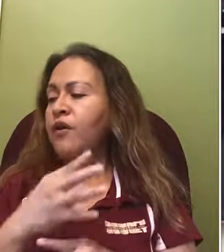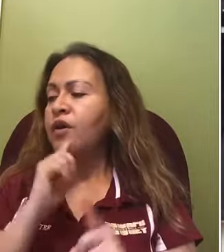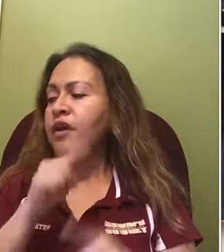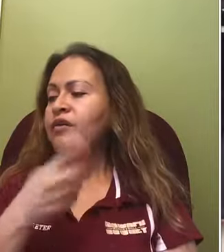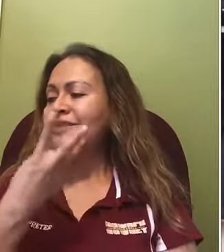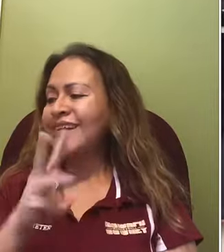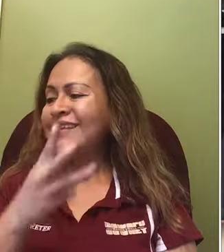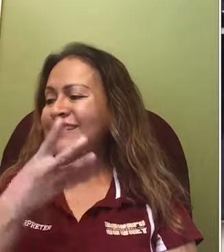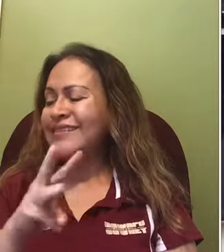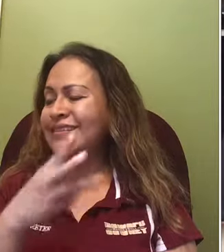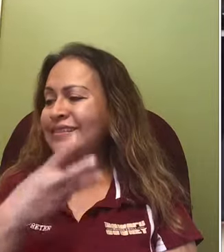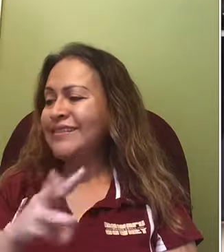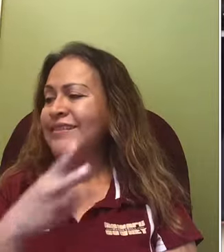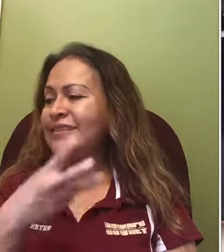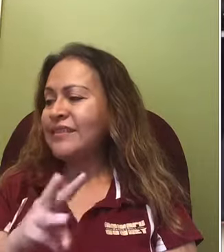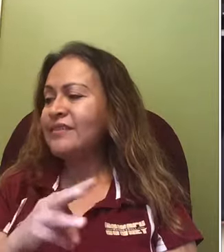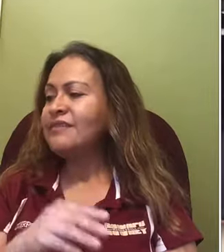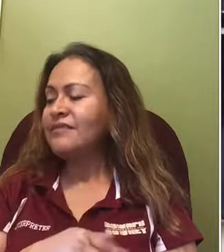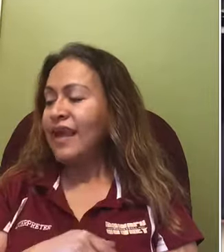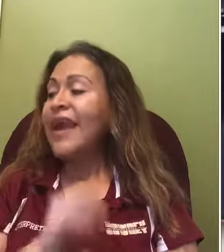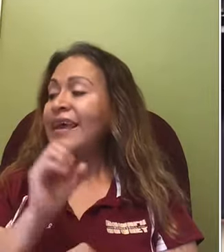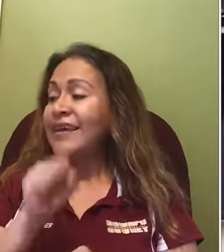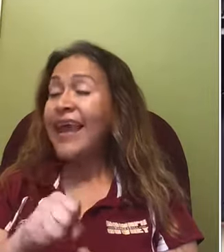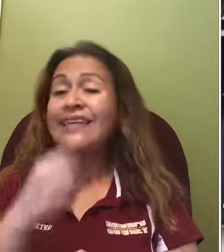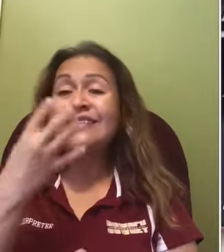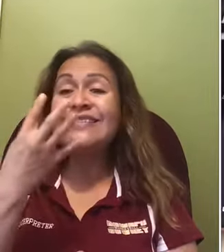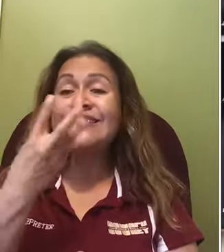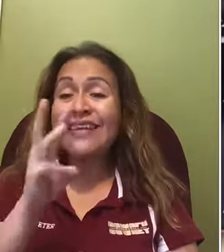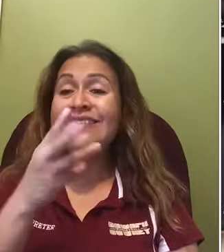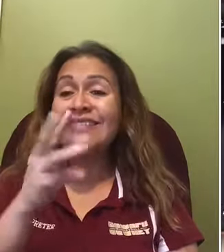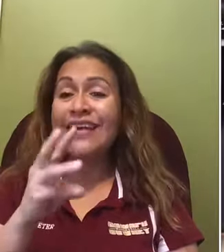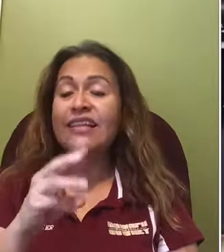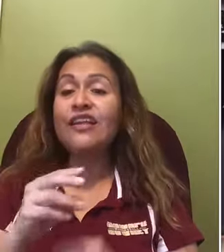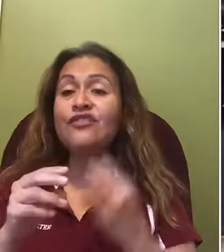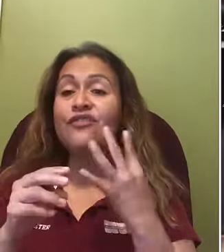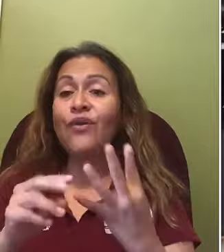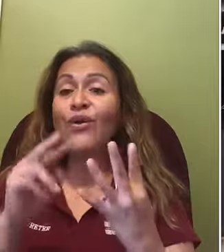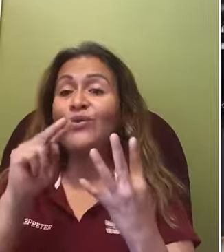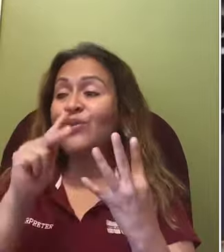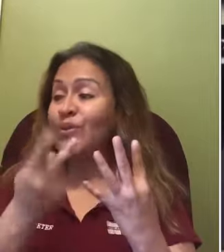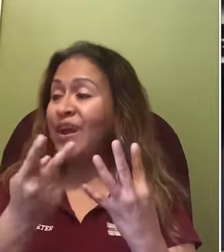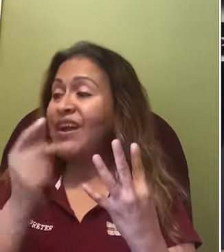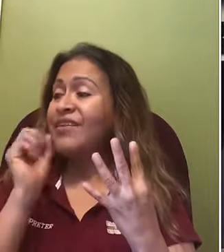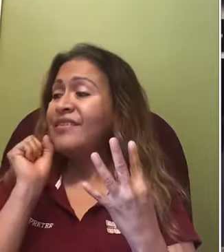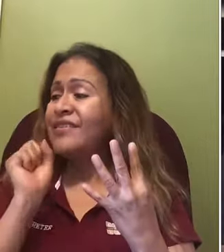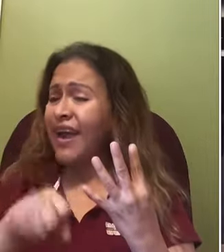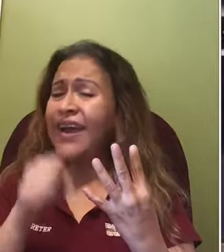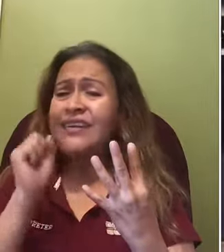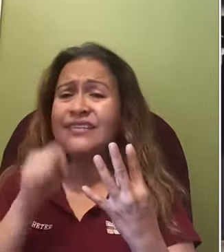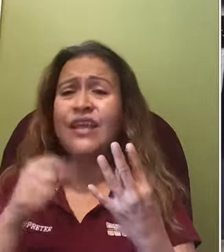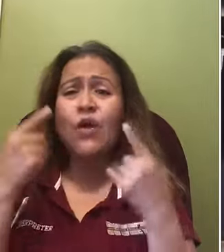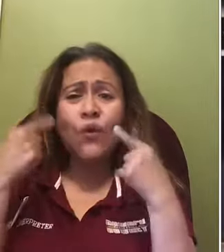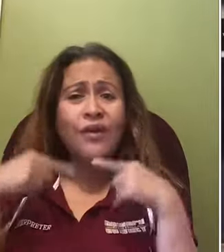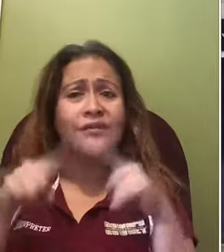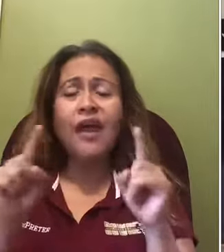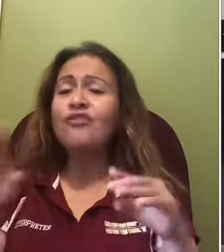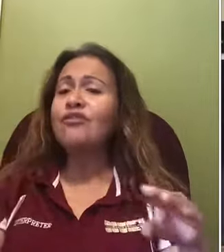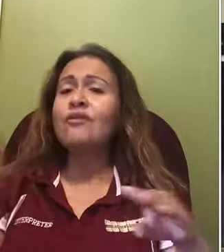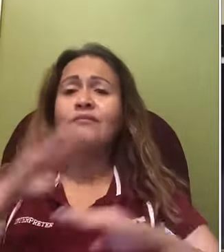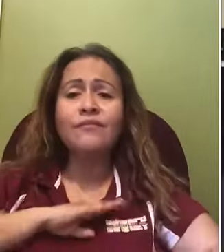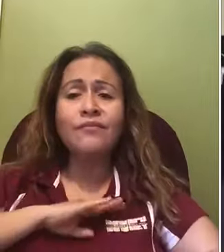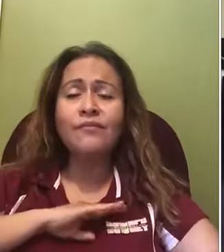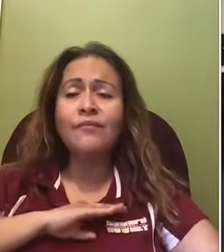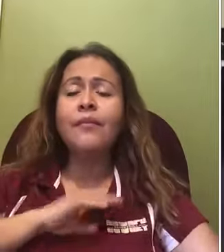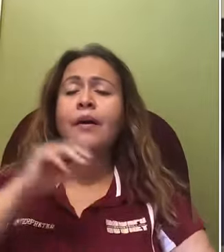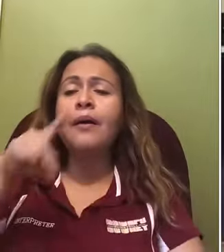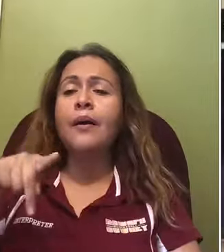And 16 is indeed 4 squared. So this does equal 4 squared. It does equal 4 squared. It satisfies the Pythagorean